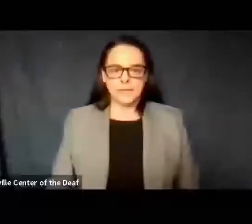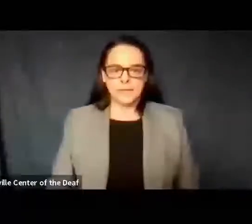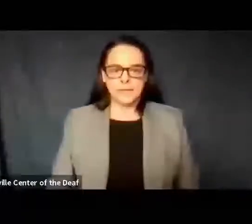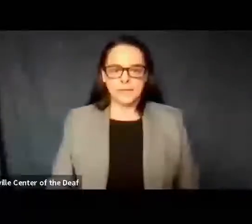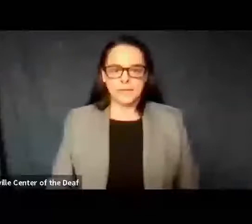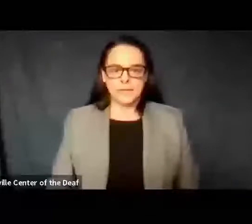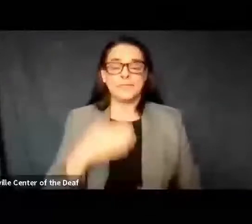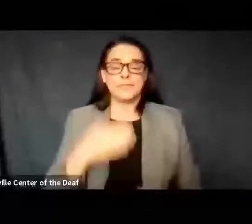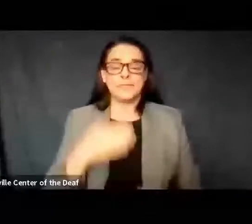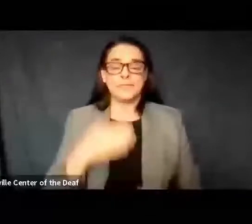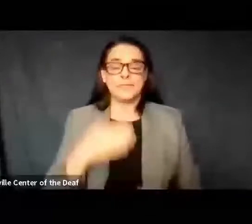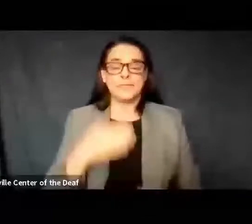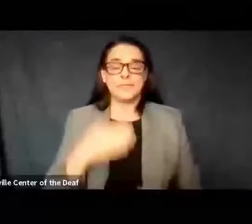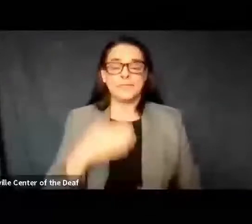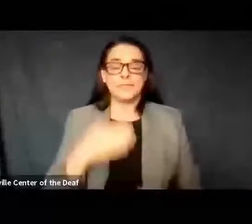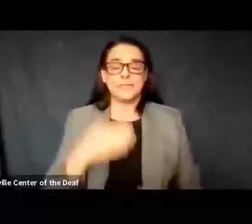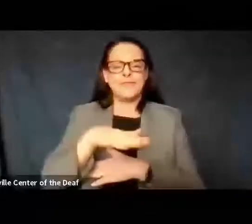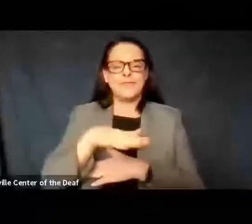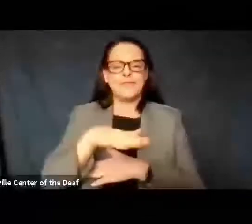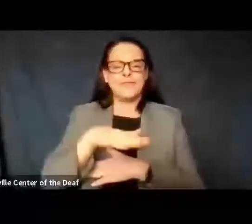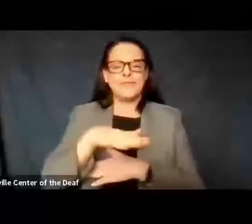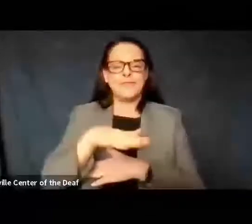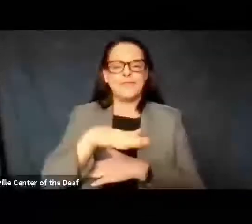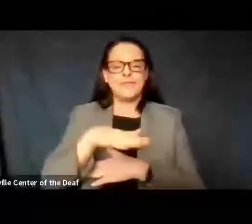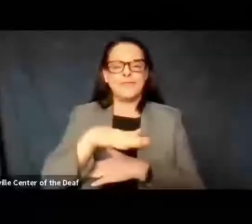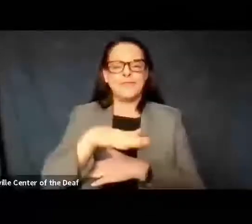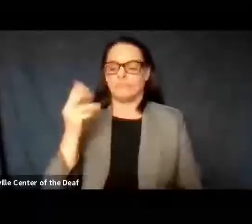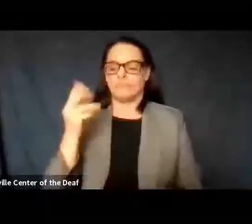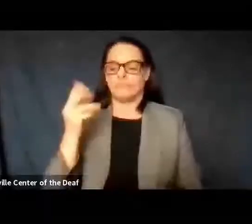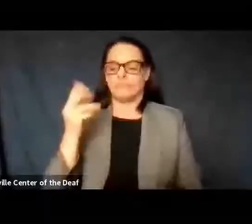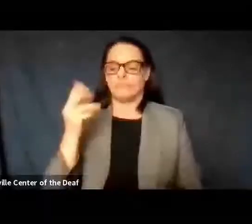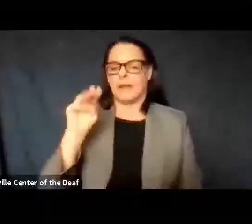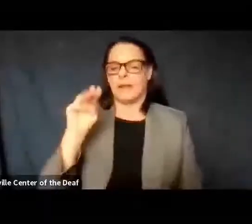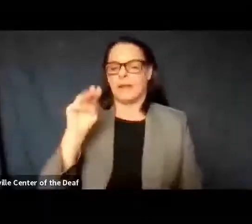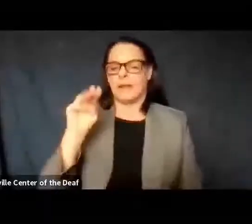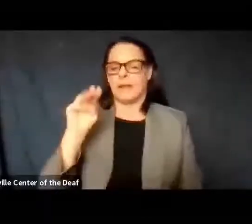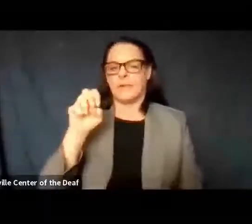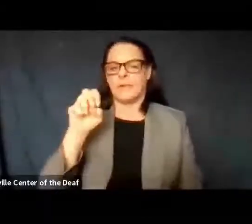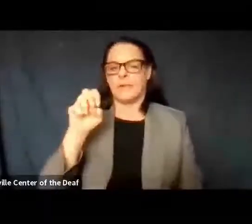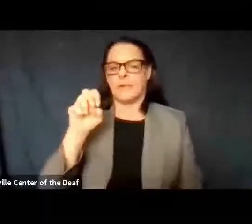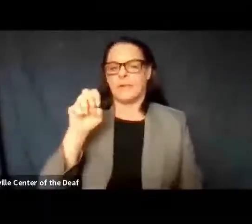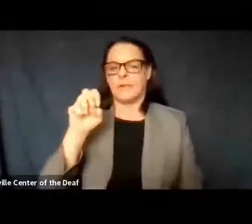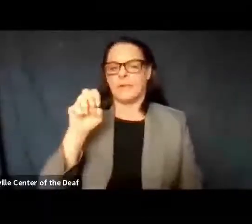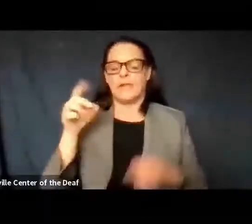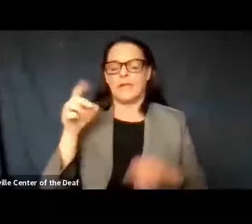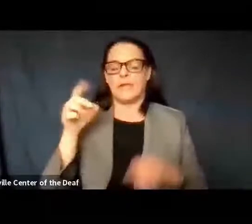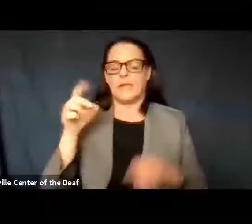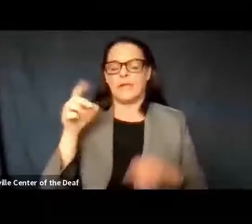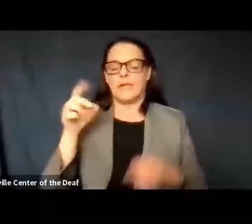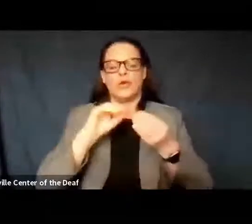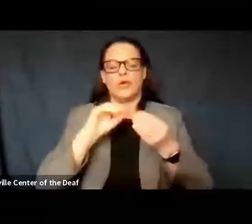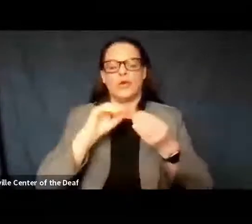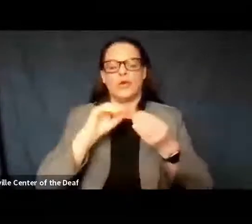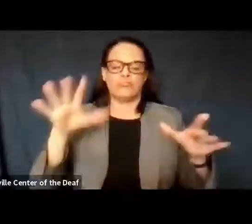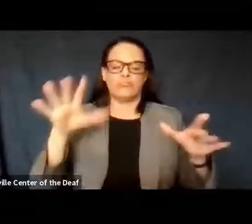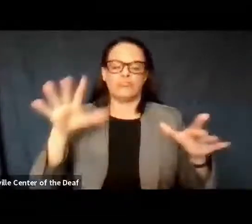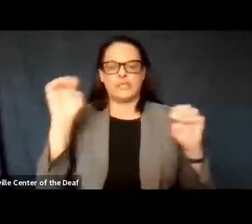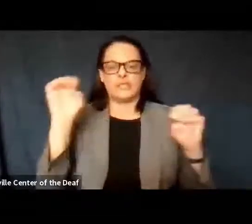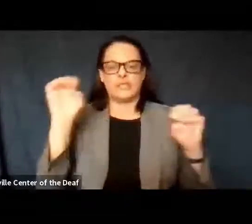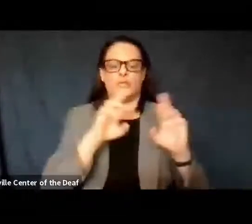Good Thursday afternoon. I'm Charity Menemy, Director of Communicable and Environmental Disease and Emergency Preparedness here at Knox County Health